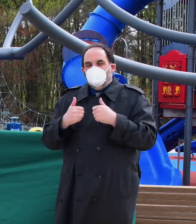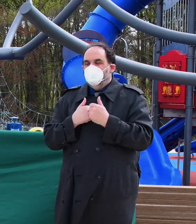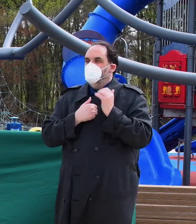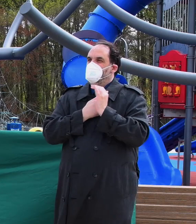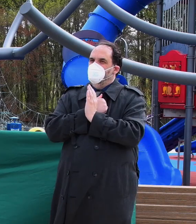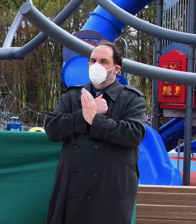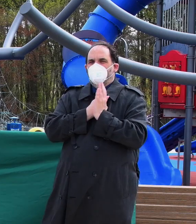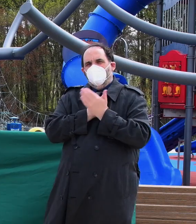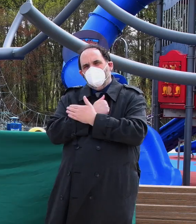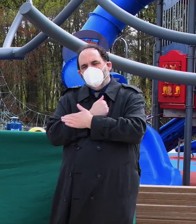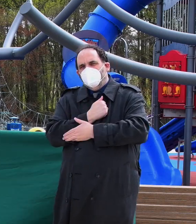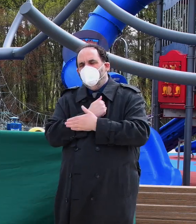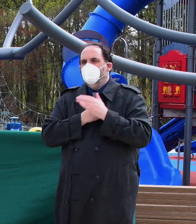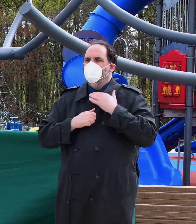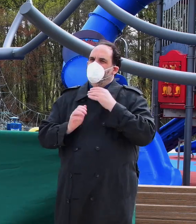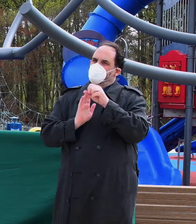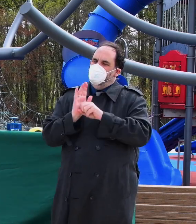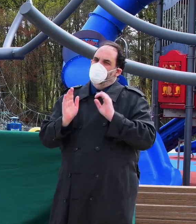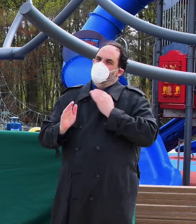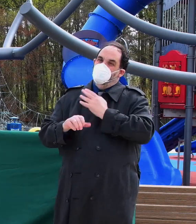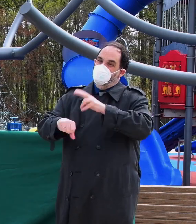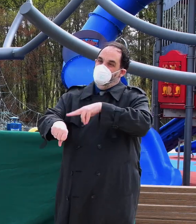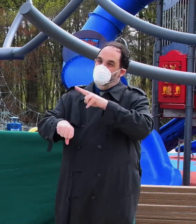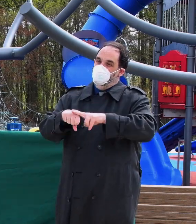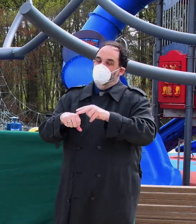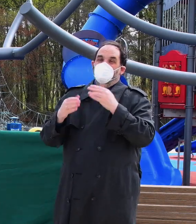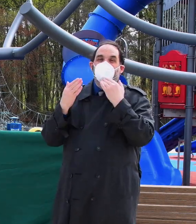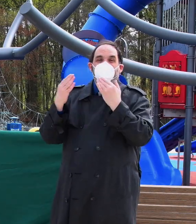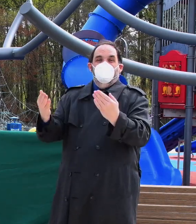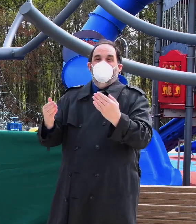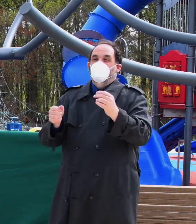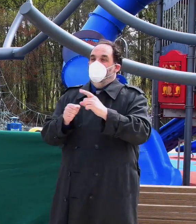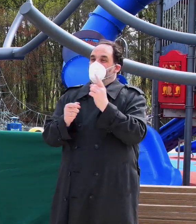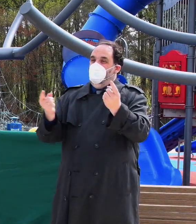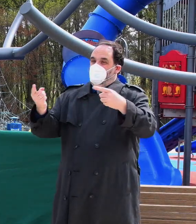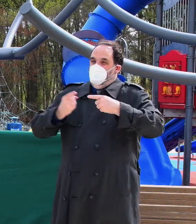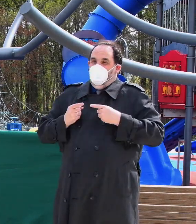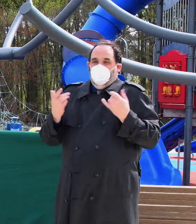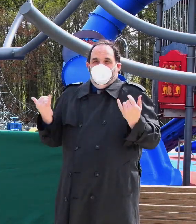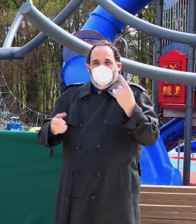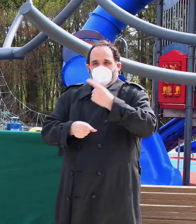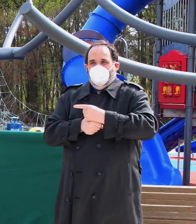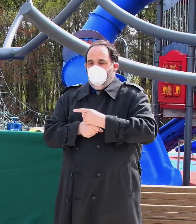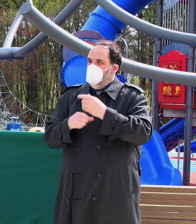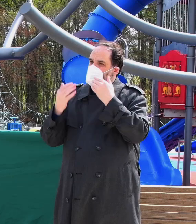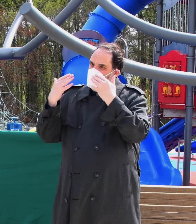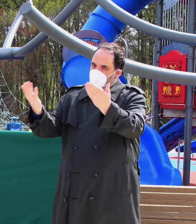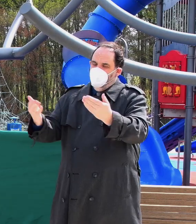nation. And I want to thank everyone else who was able to join us here today,